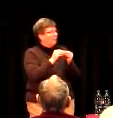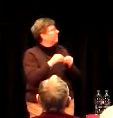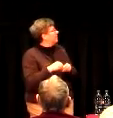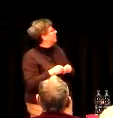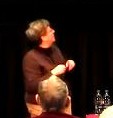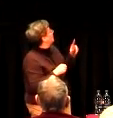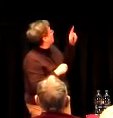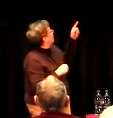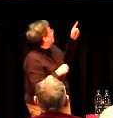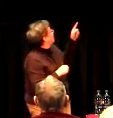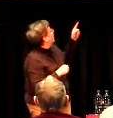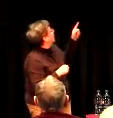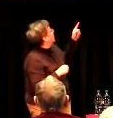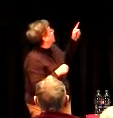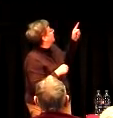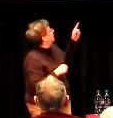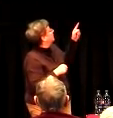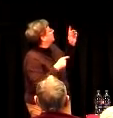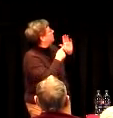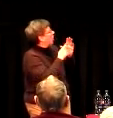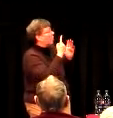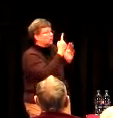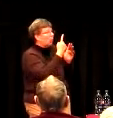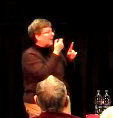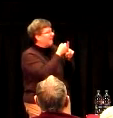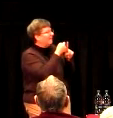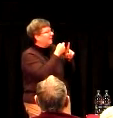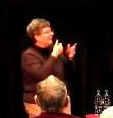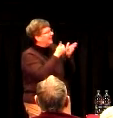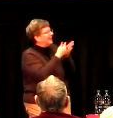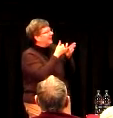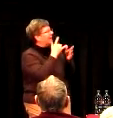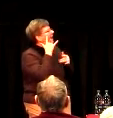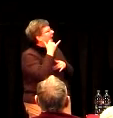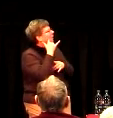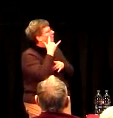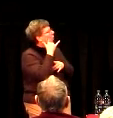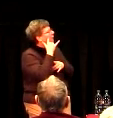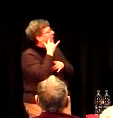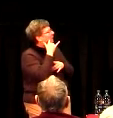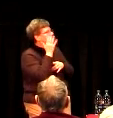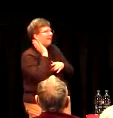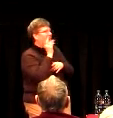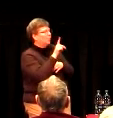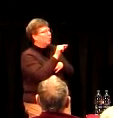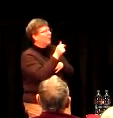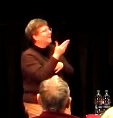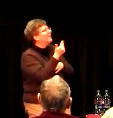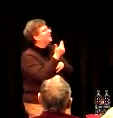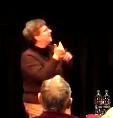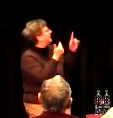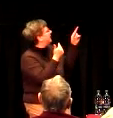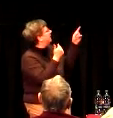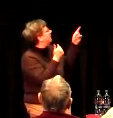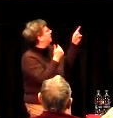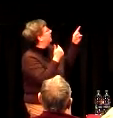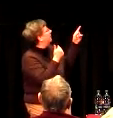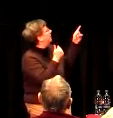This is an animation showing one event that was hitting California back in 2015.